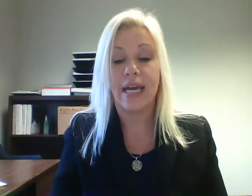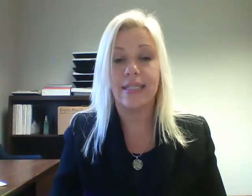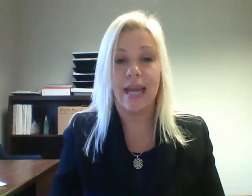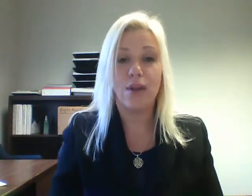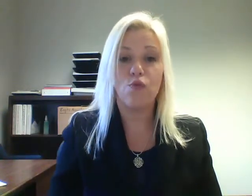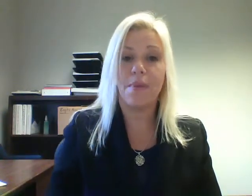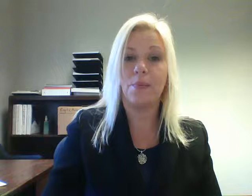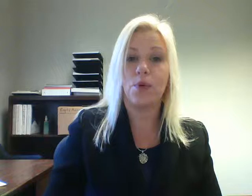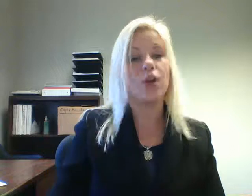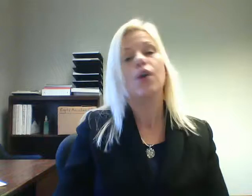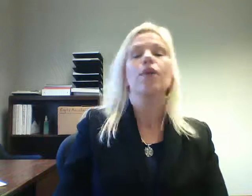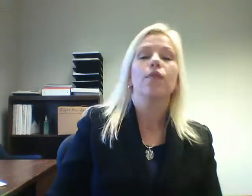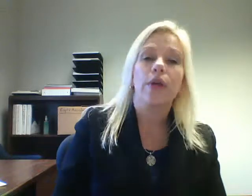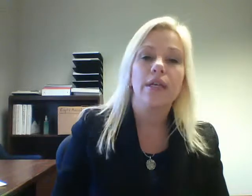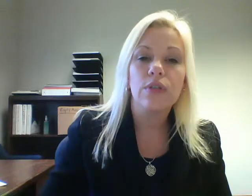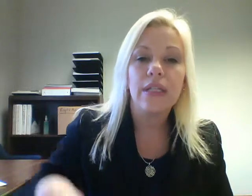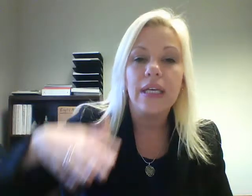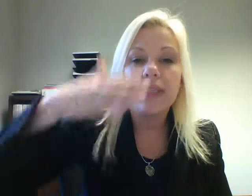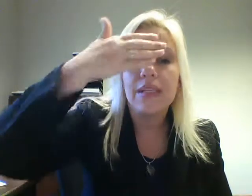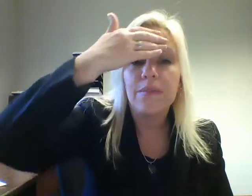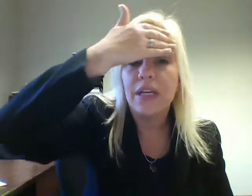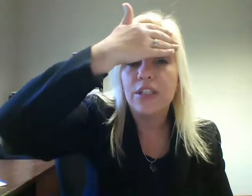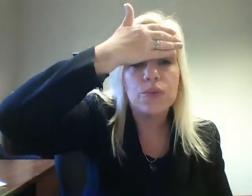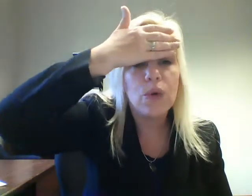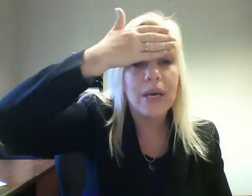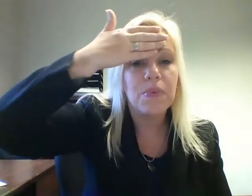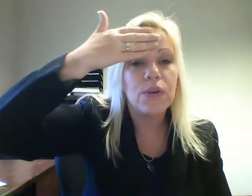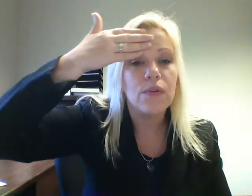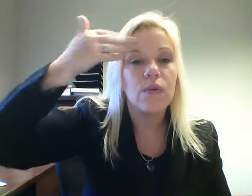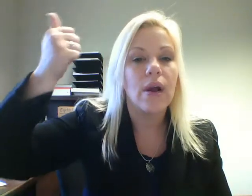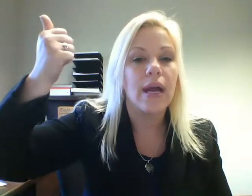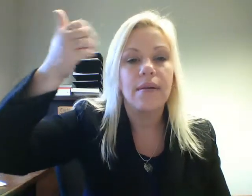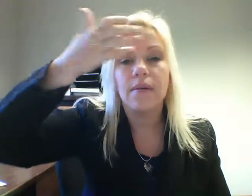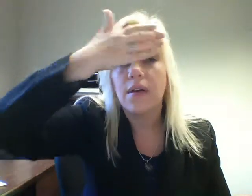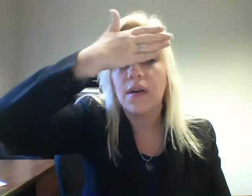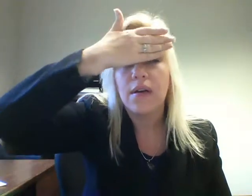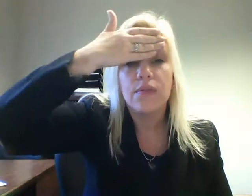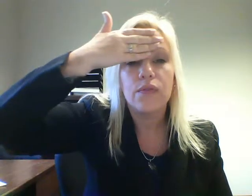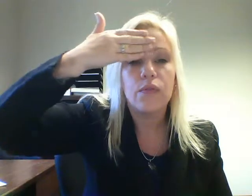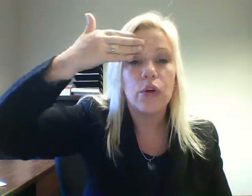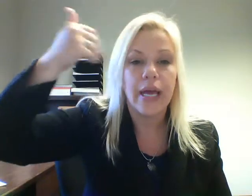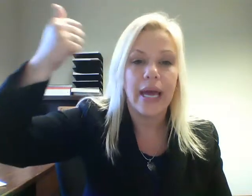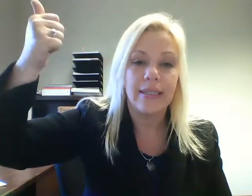Forget and remember. Forget's really easy because you wipe your forehead. Forget.